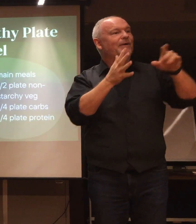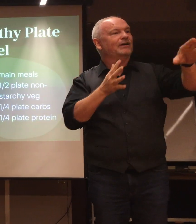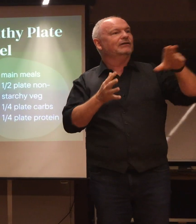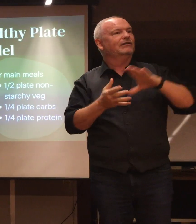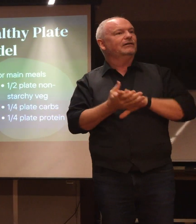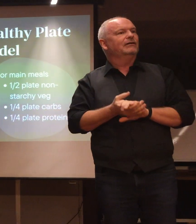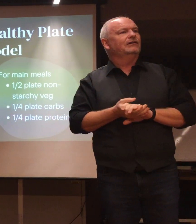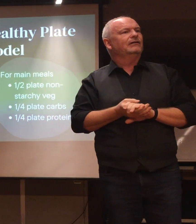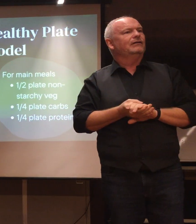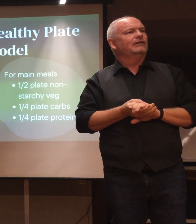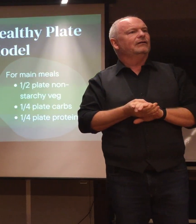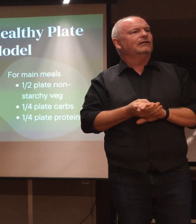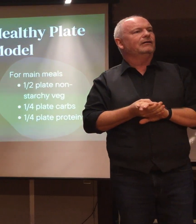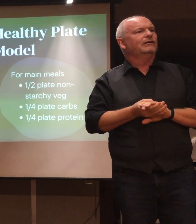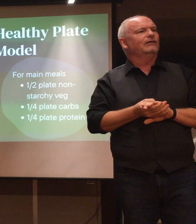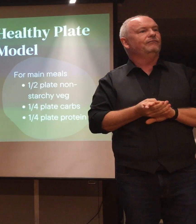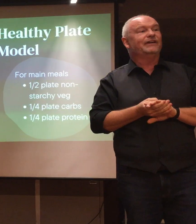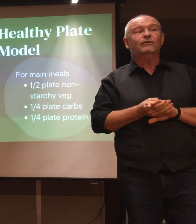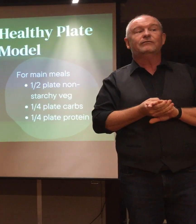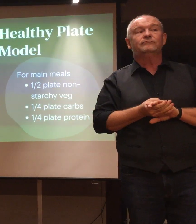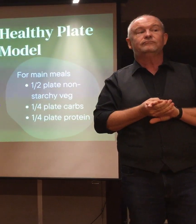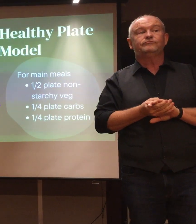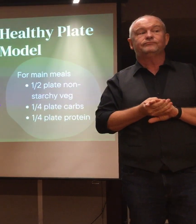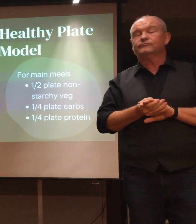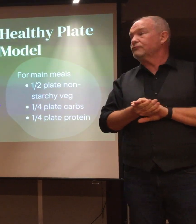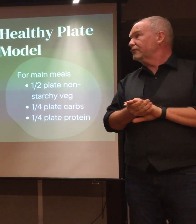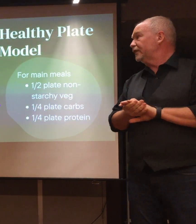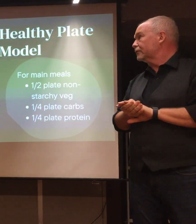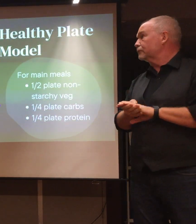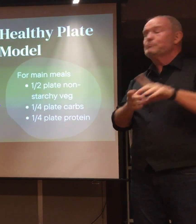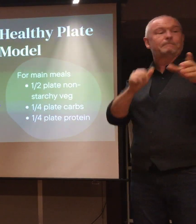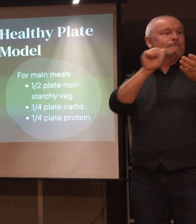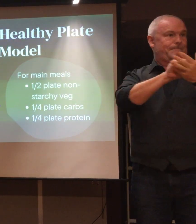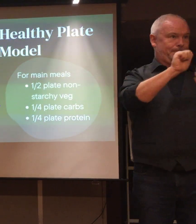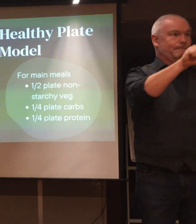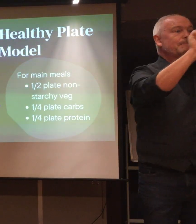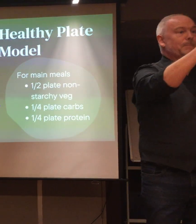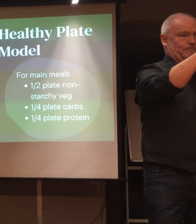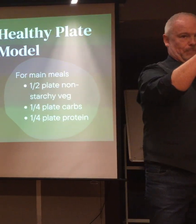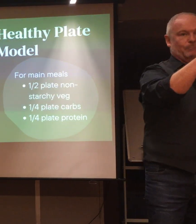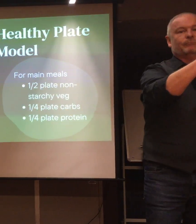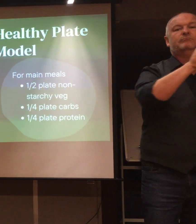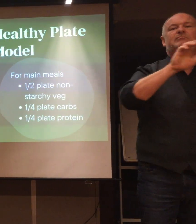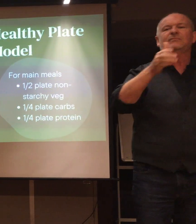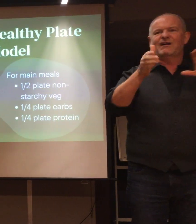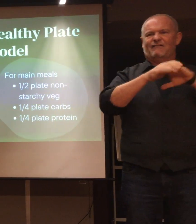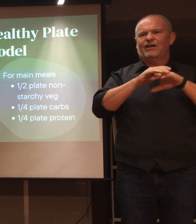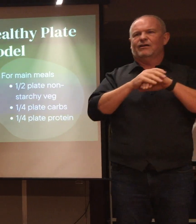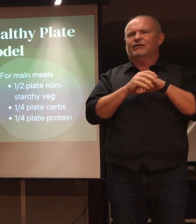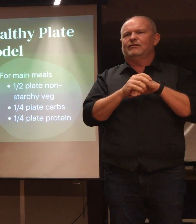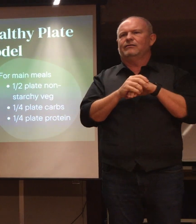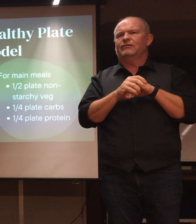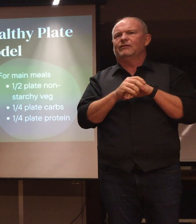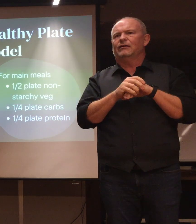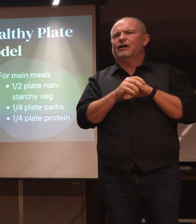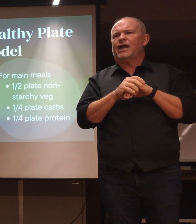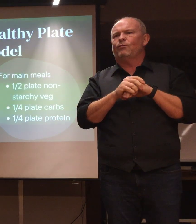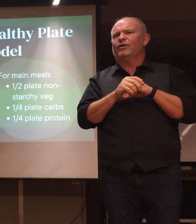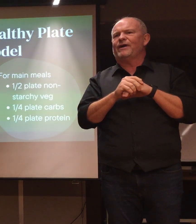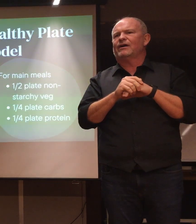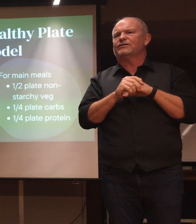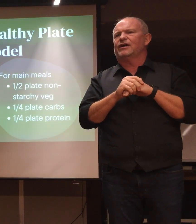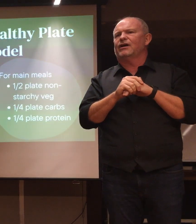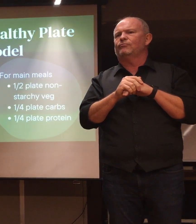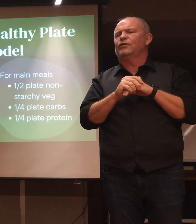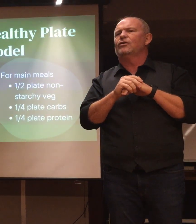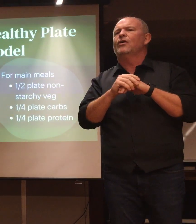Yeah. And what about veal? Veal, yep, yep. So animal meat. Yep. And